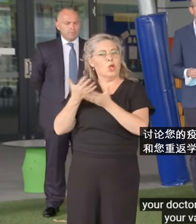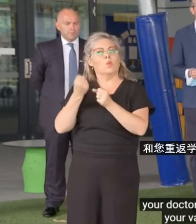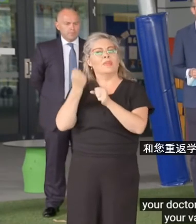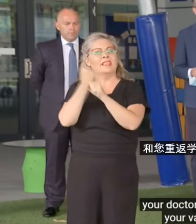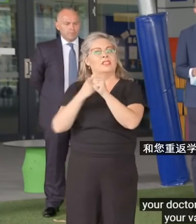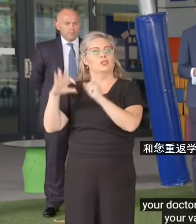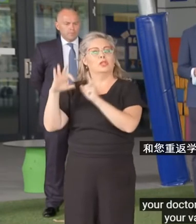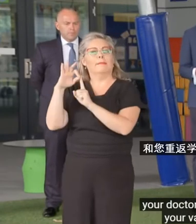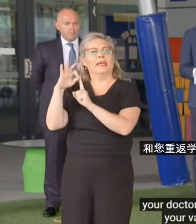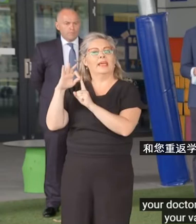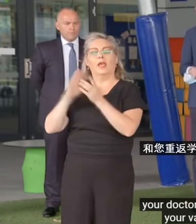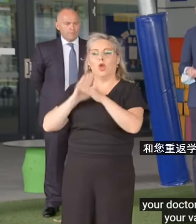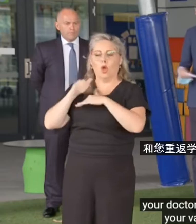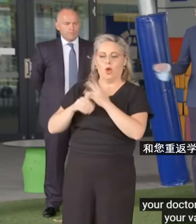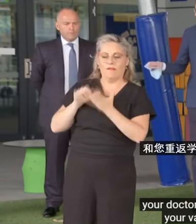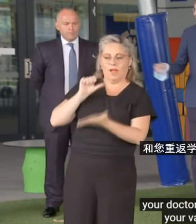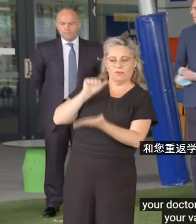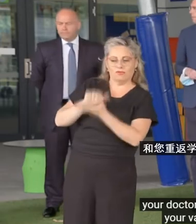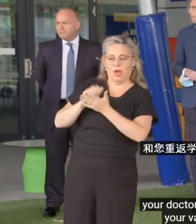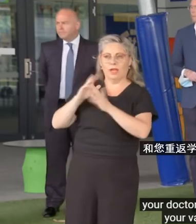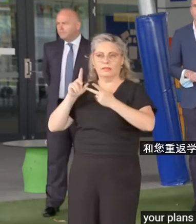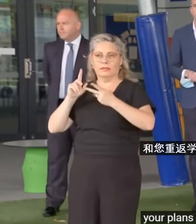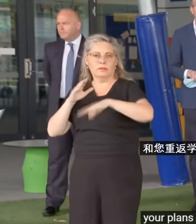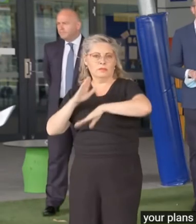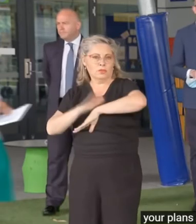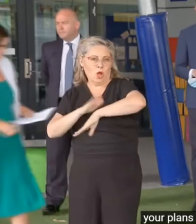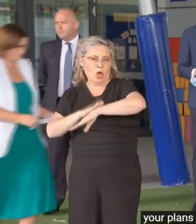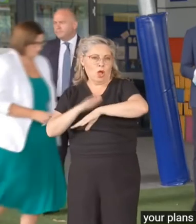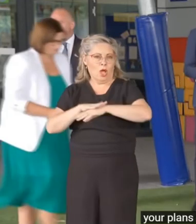school. Thank you.